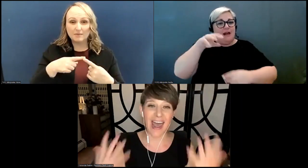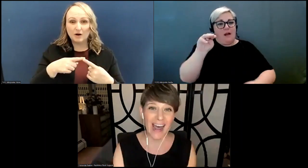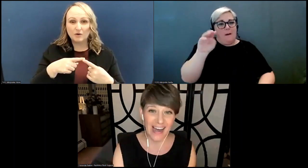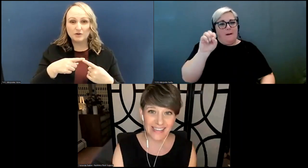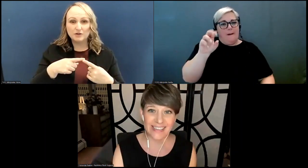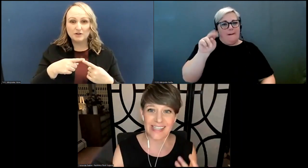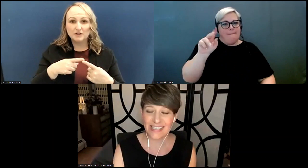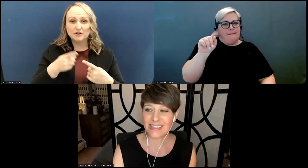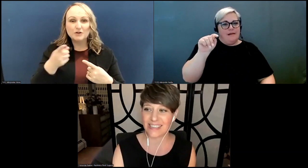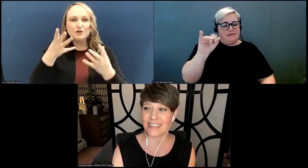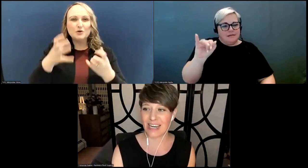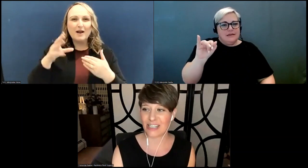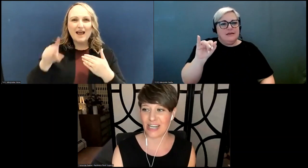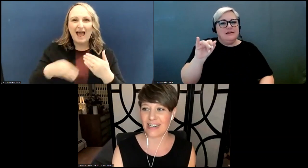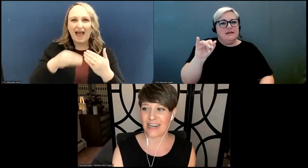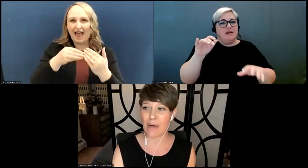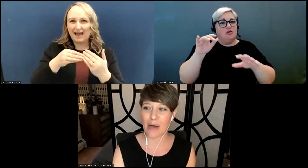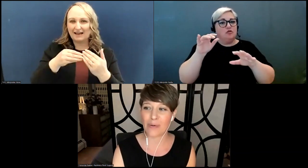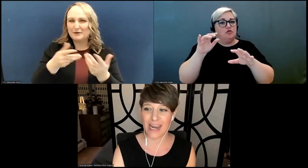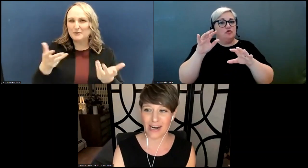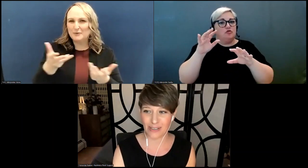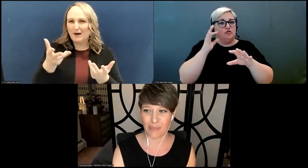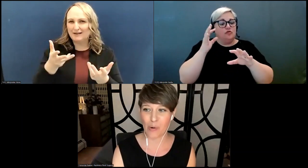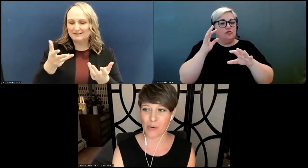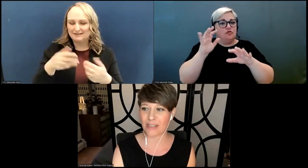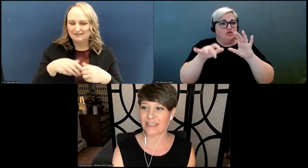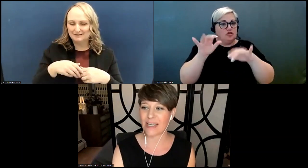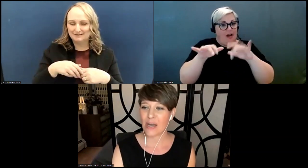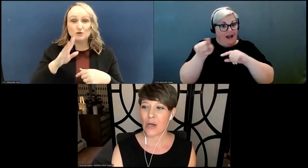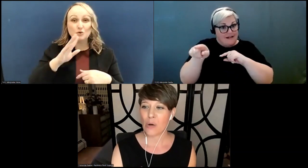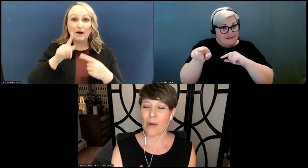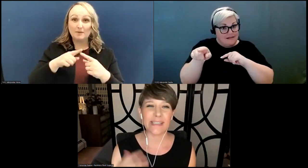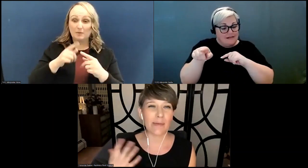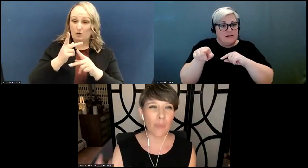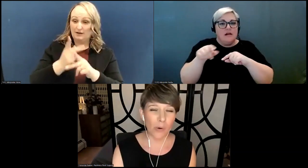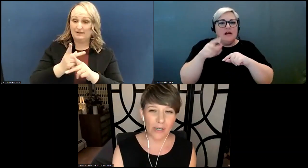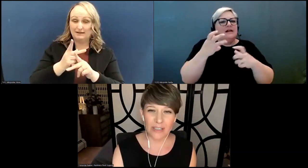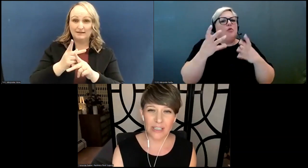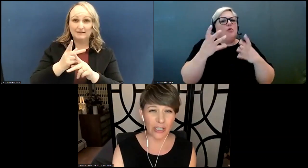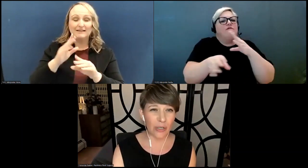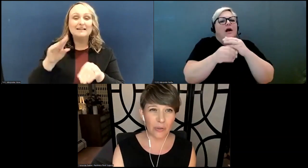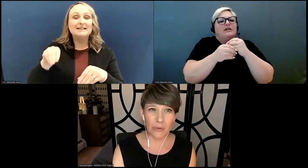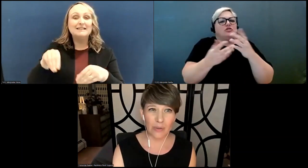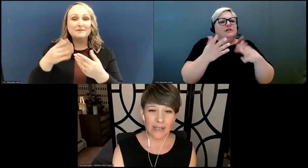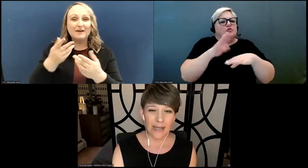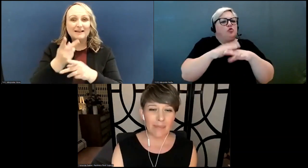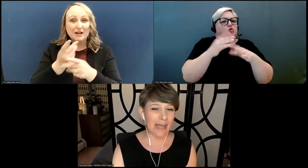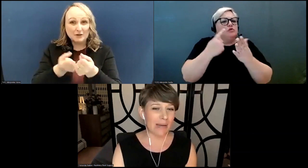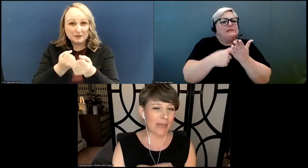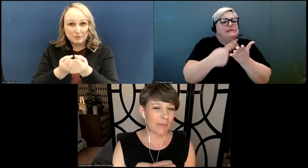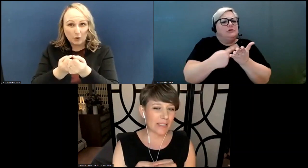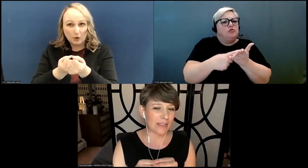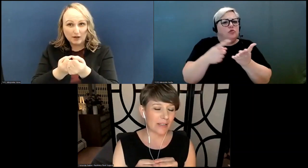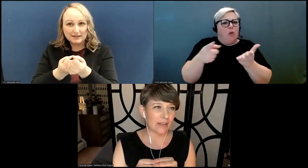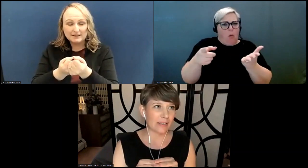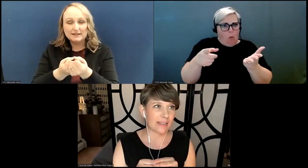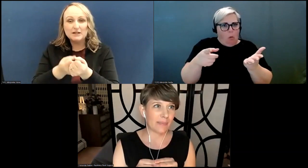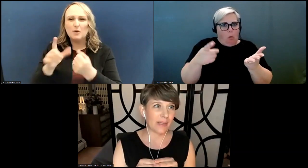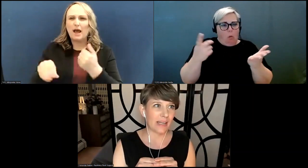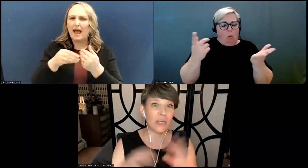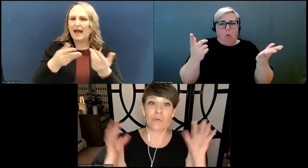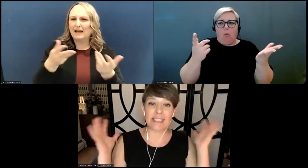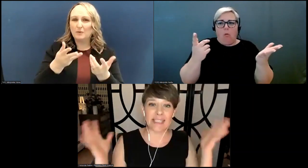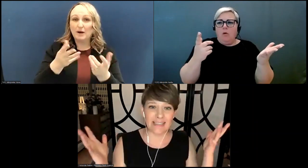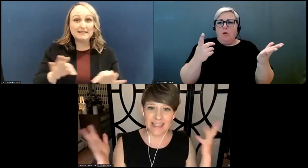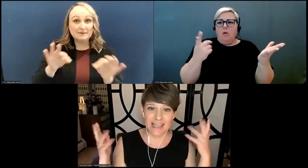to add to this discussion about care supports? What's important to you? Maybe was there